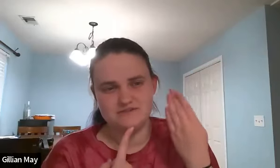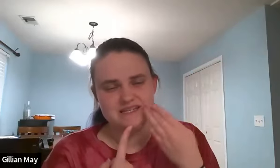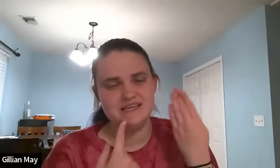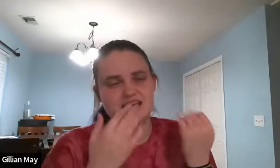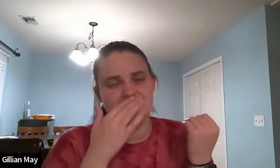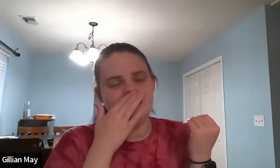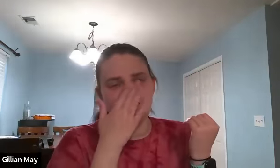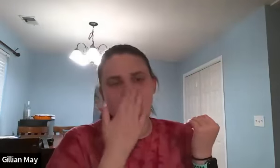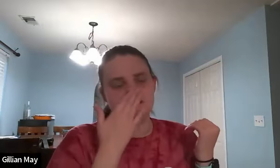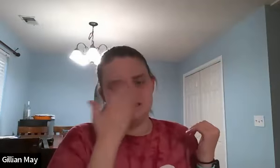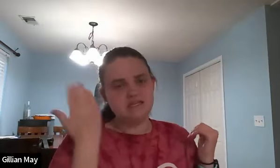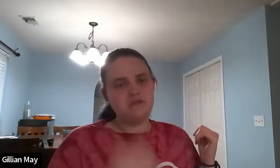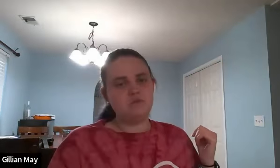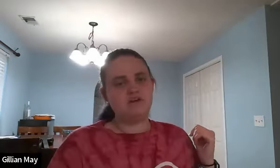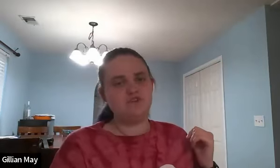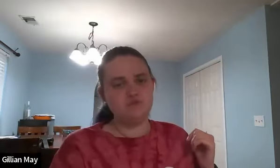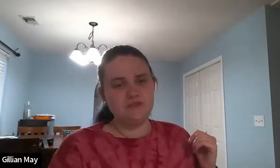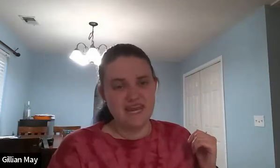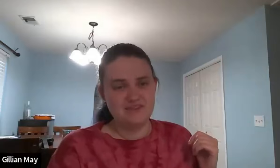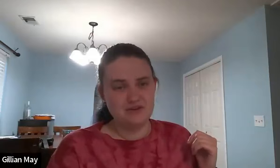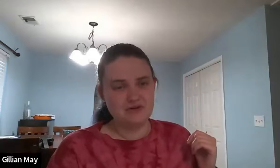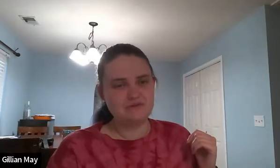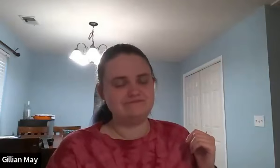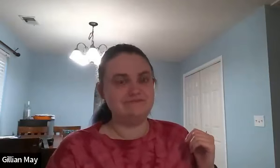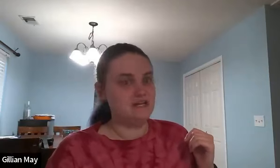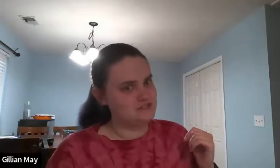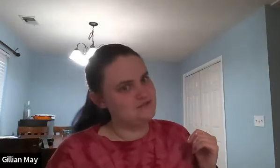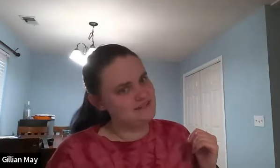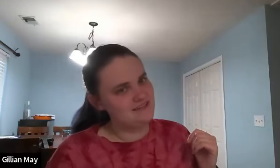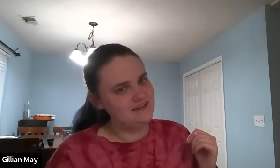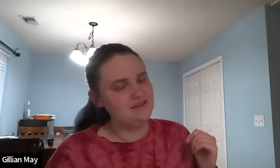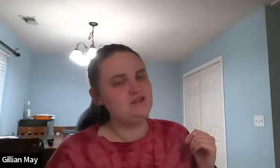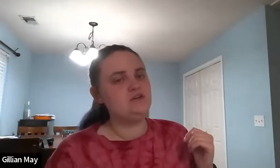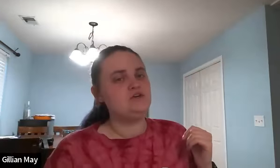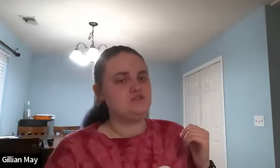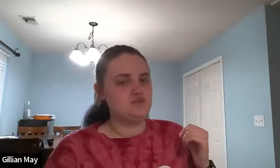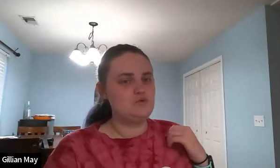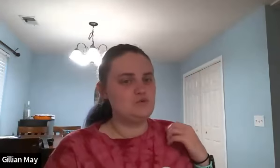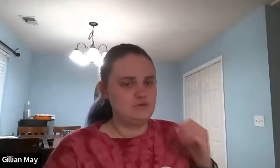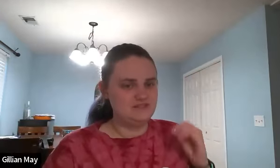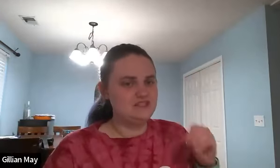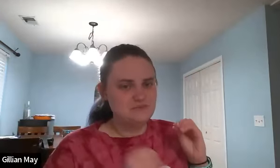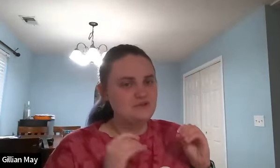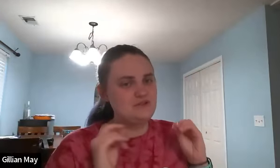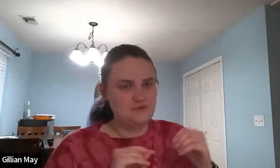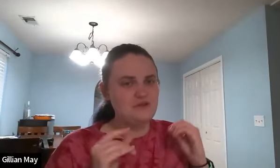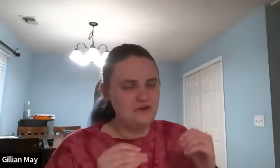face. It's easy to get that one confused with another not so nice sign. So typically the rule of thumb